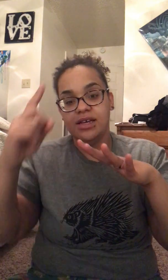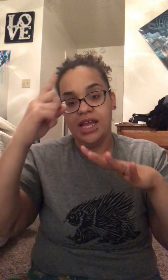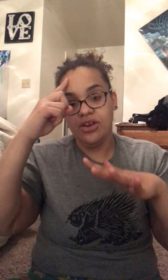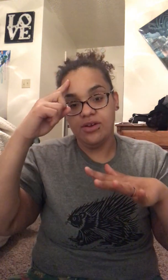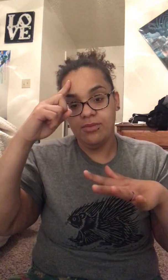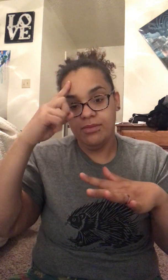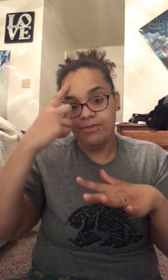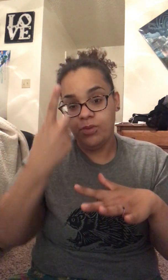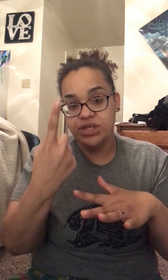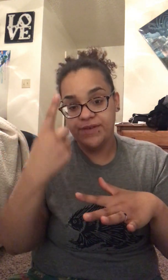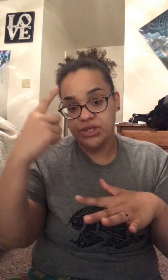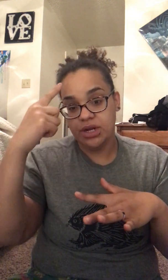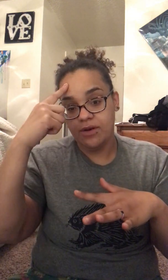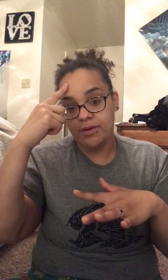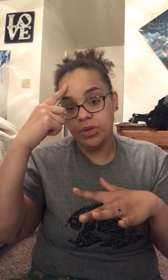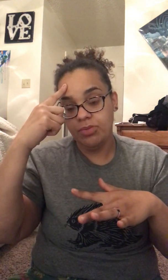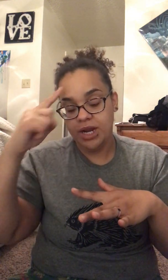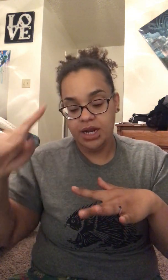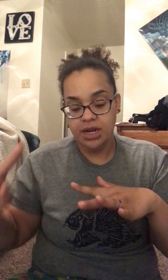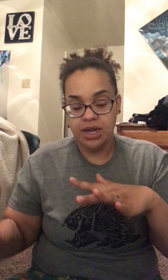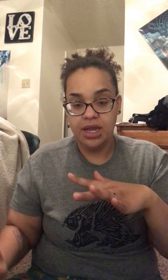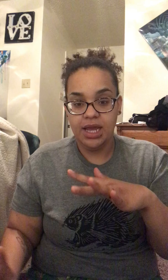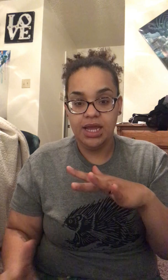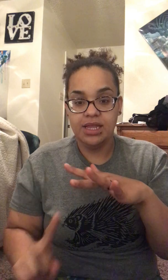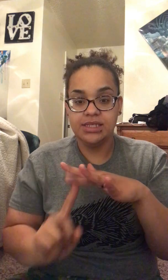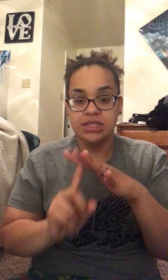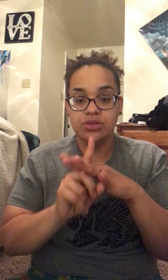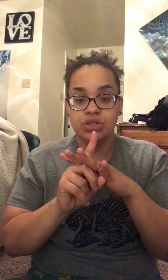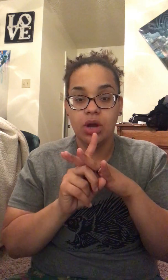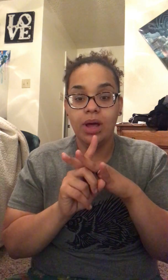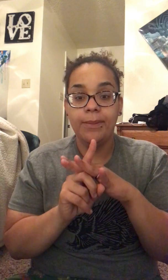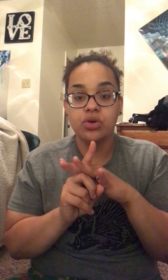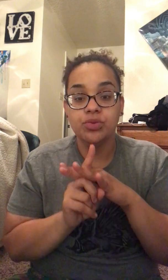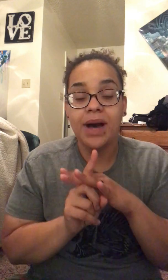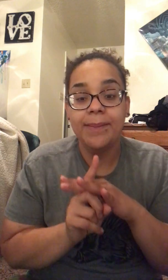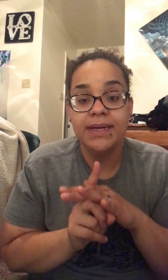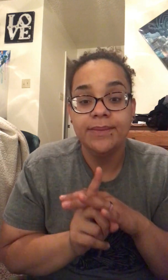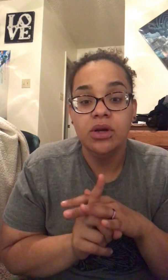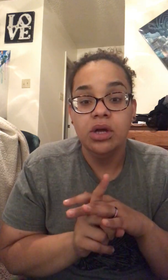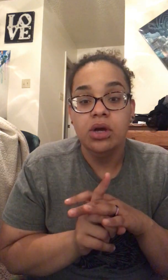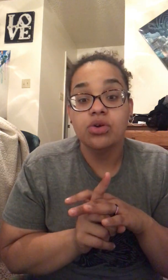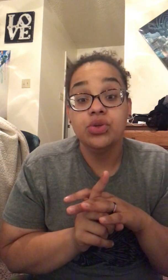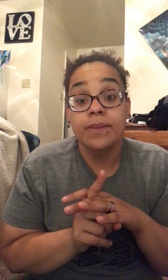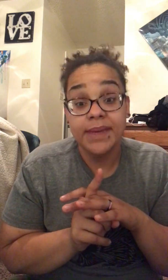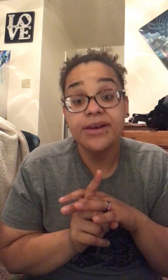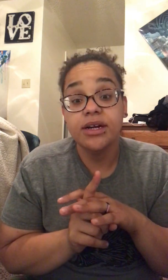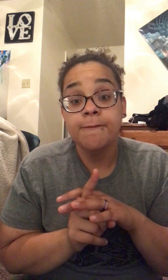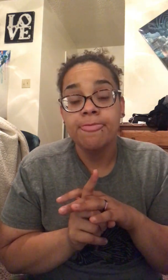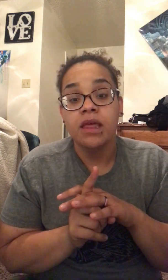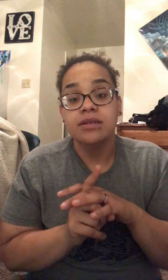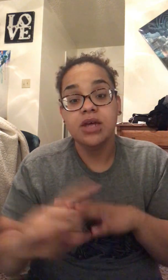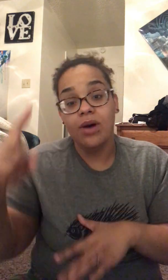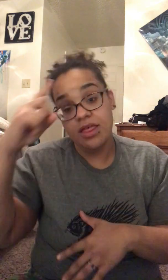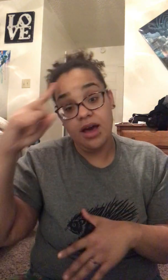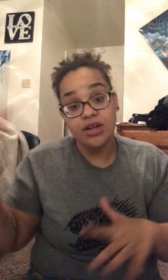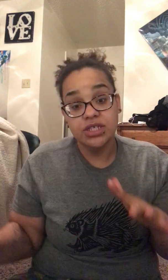and your point your finger's gonna go from your brain, and this is to show up or to pop up or to appear. So a thought just